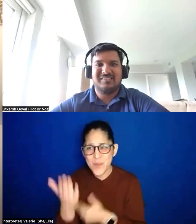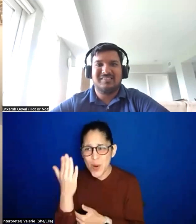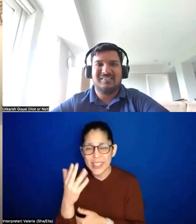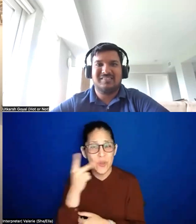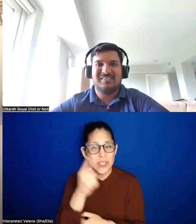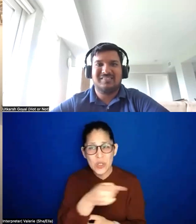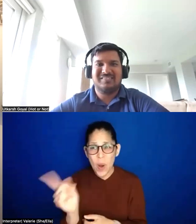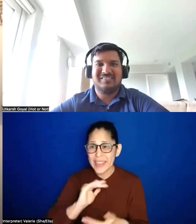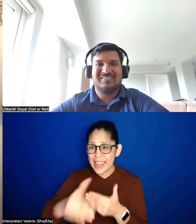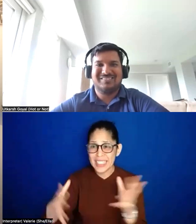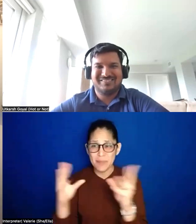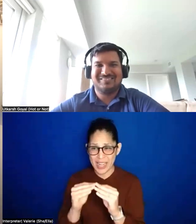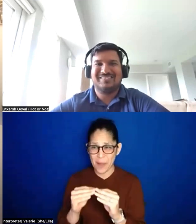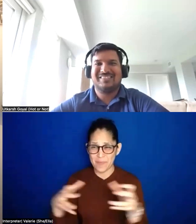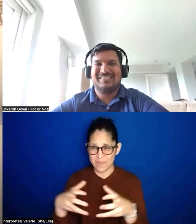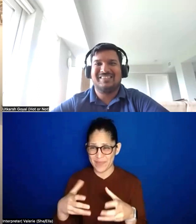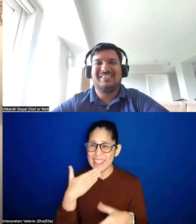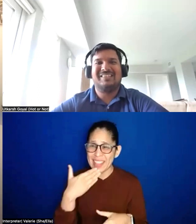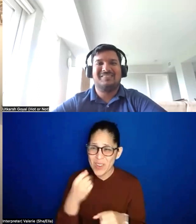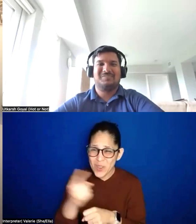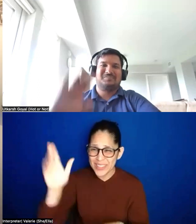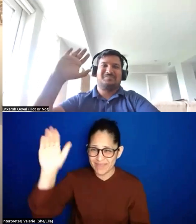see you at the next meetup. Thanks, everyone.